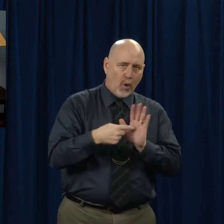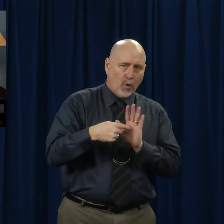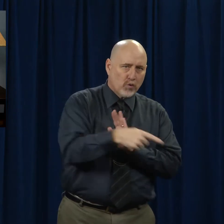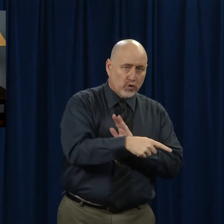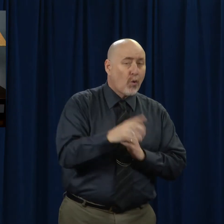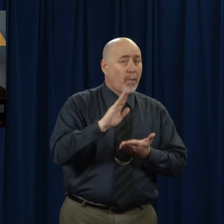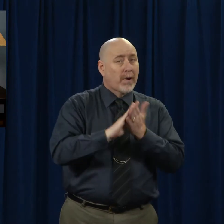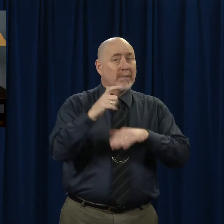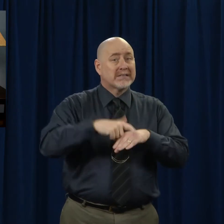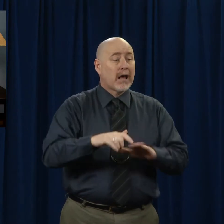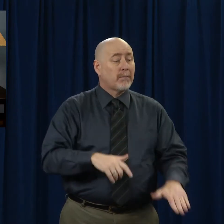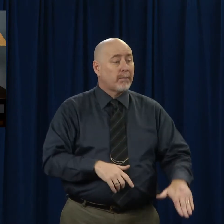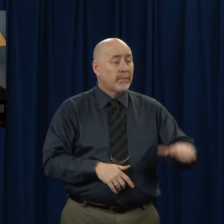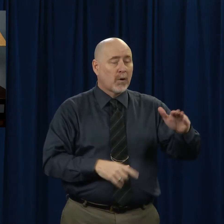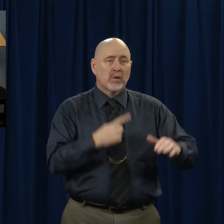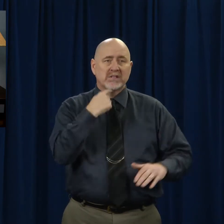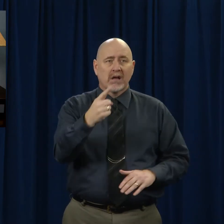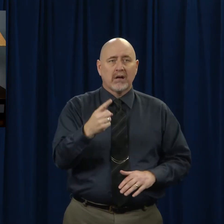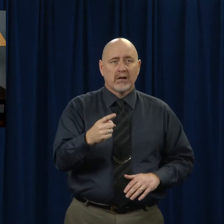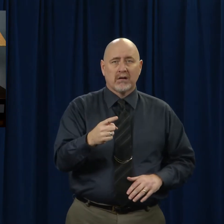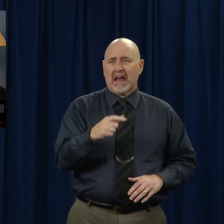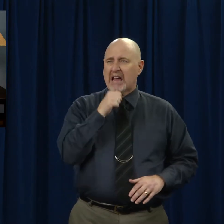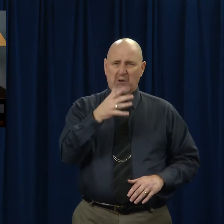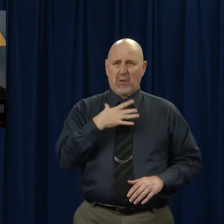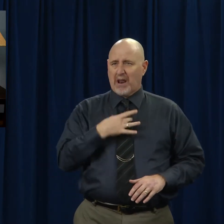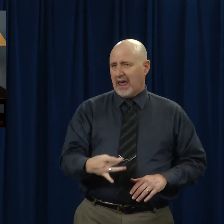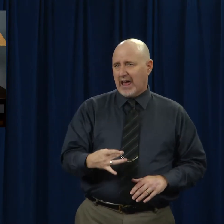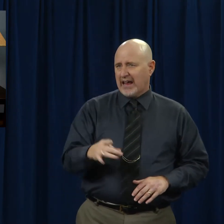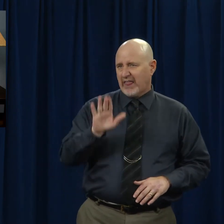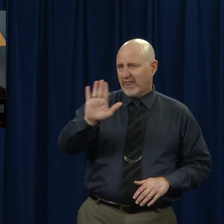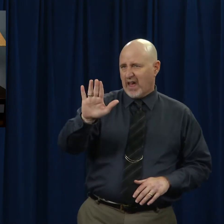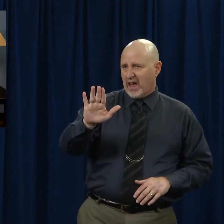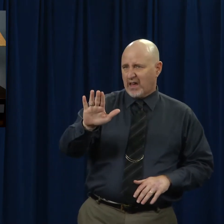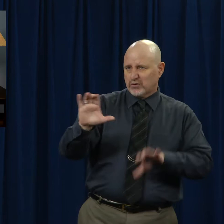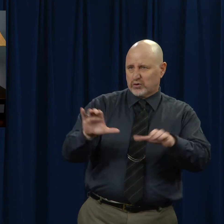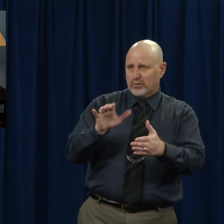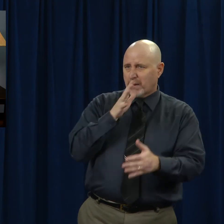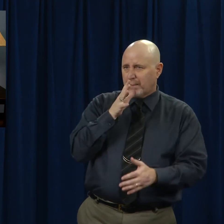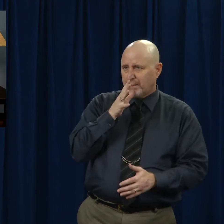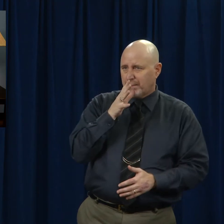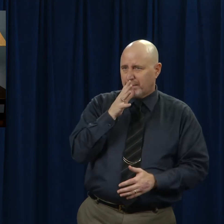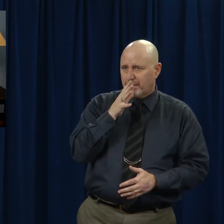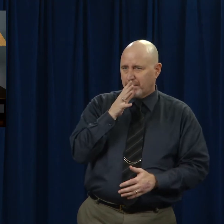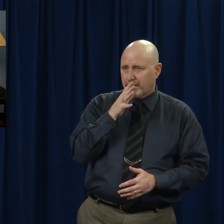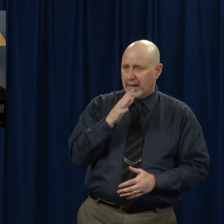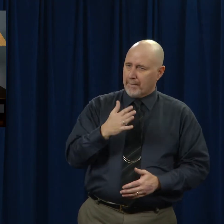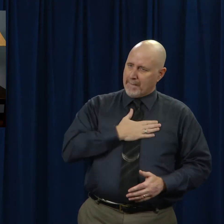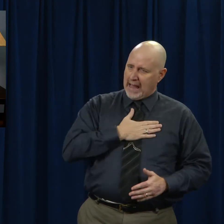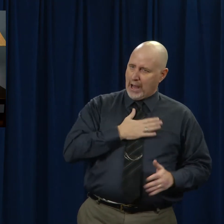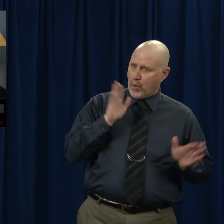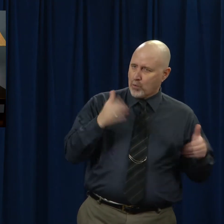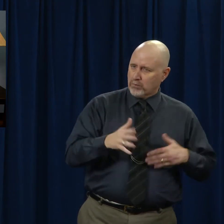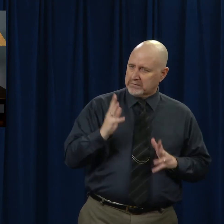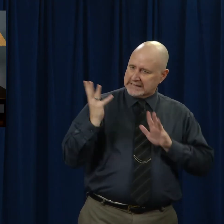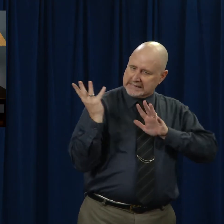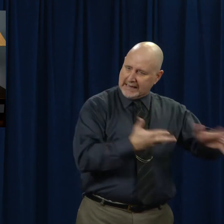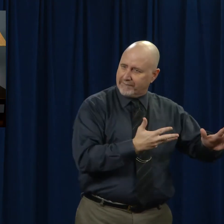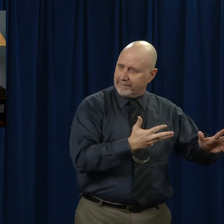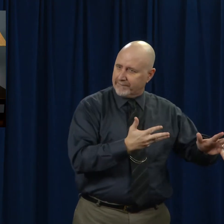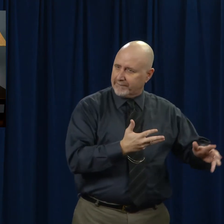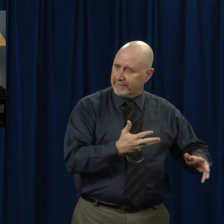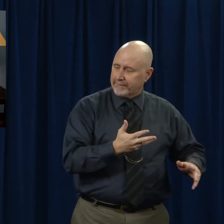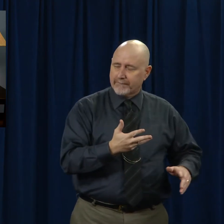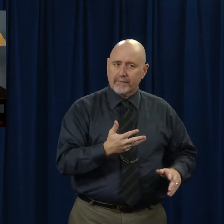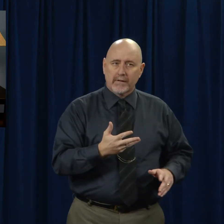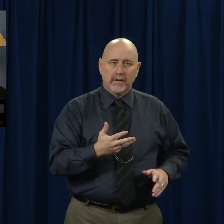them. There's going to come a time when your child is going to say to you, I don't like the way that you do this, Mother, and that's my room. Stay out of my